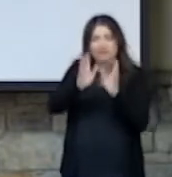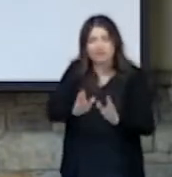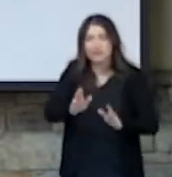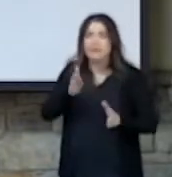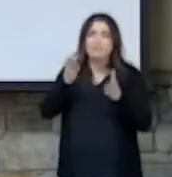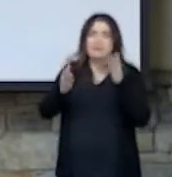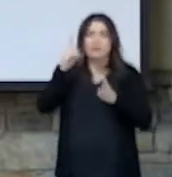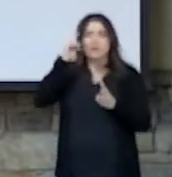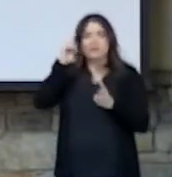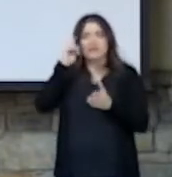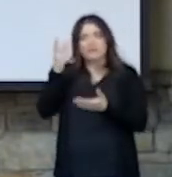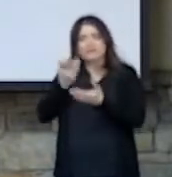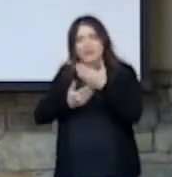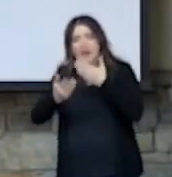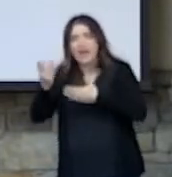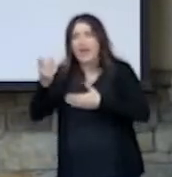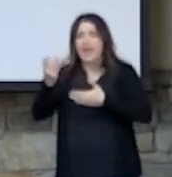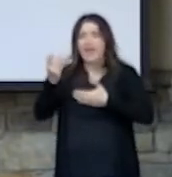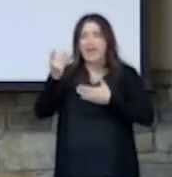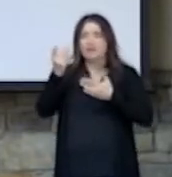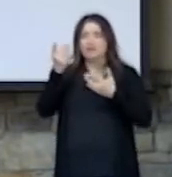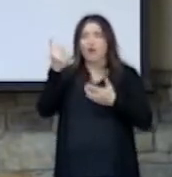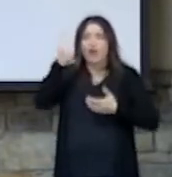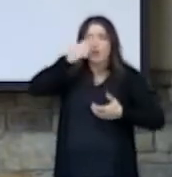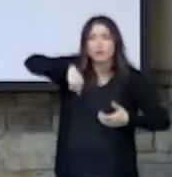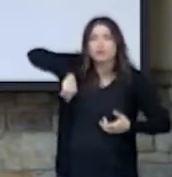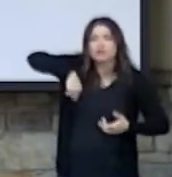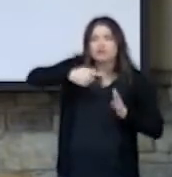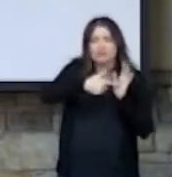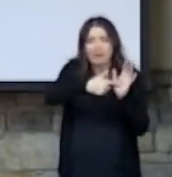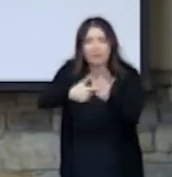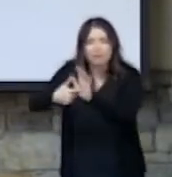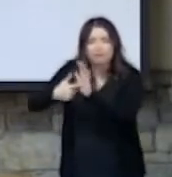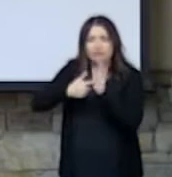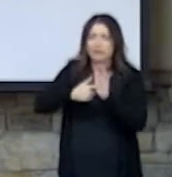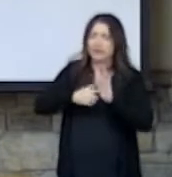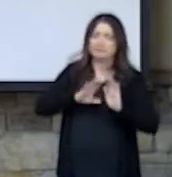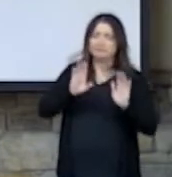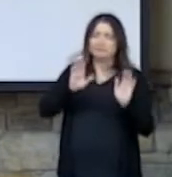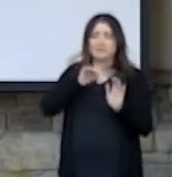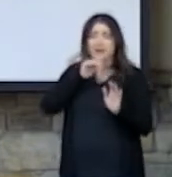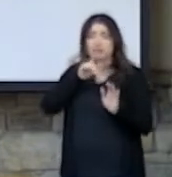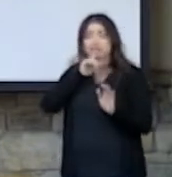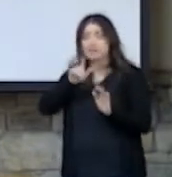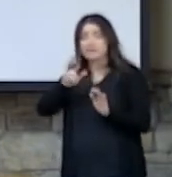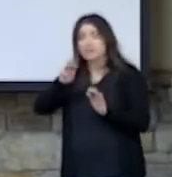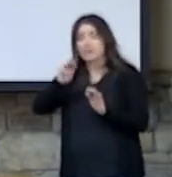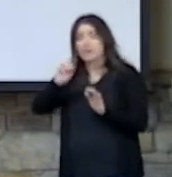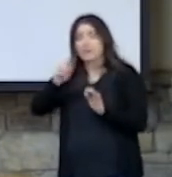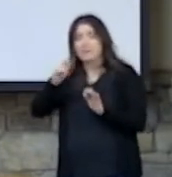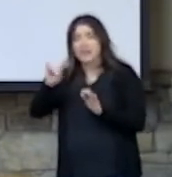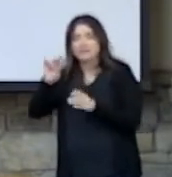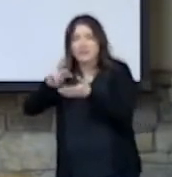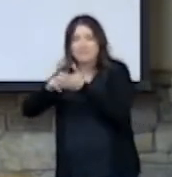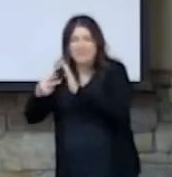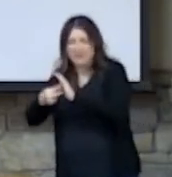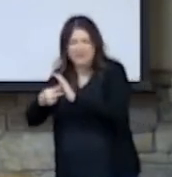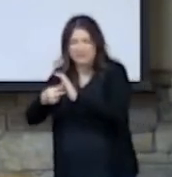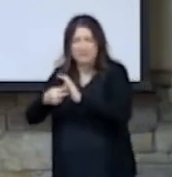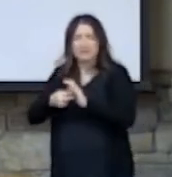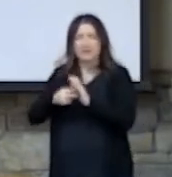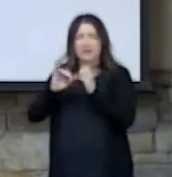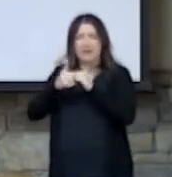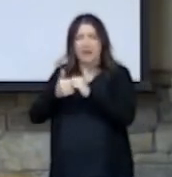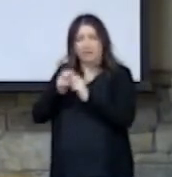or some type of illusion that portrays something, but that's really not what the word meant in terms of magi and how they